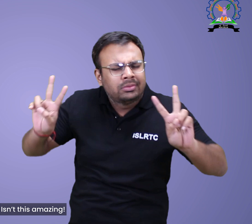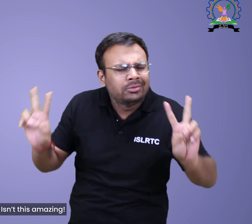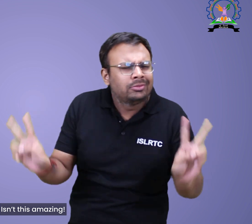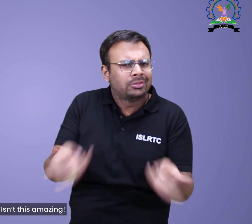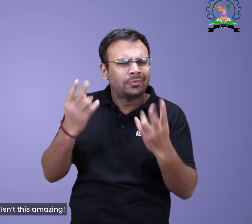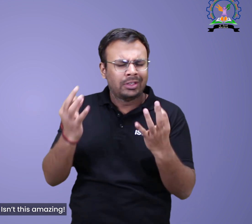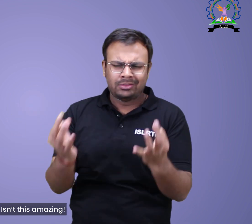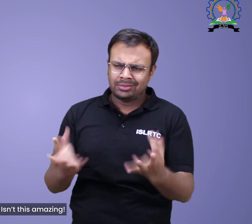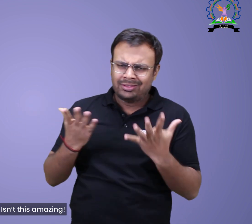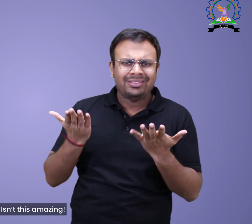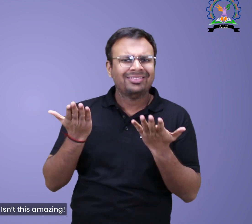Isn't this amazing?